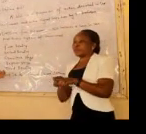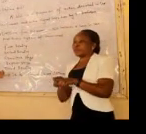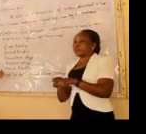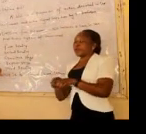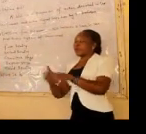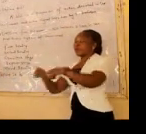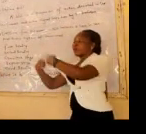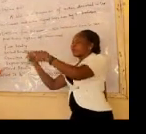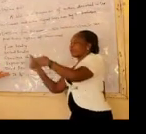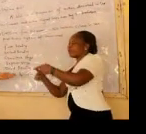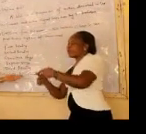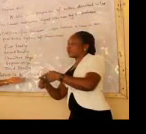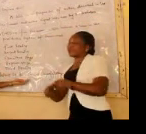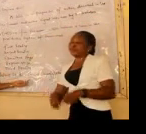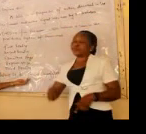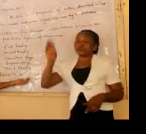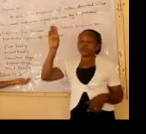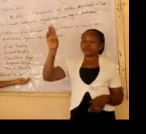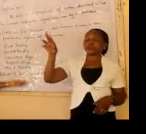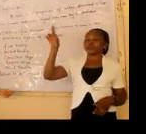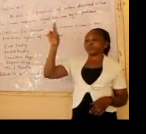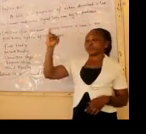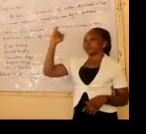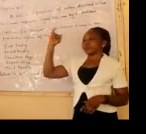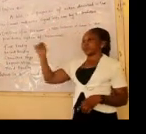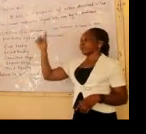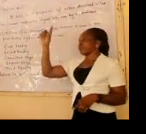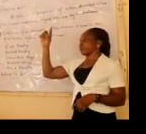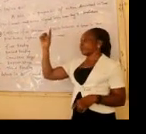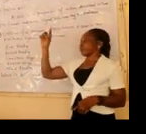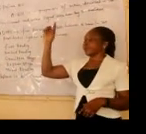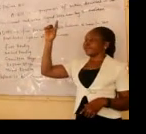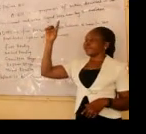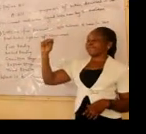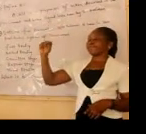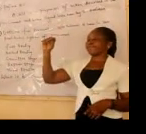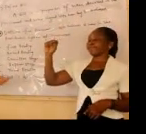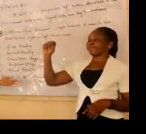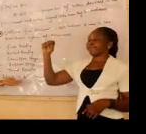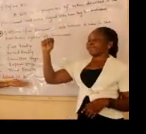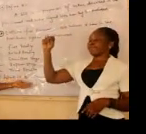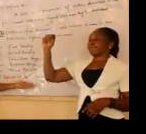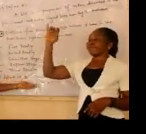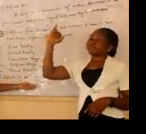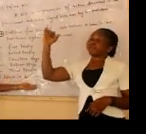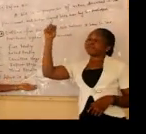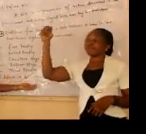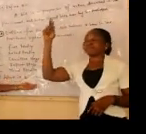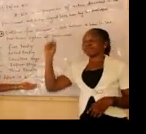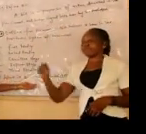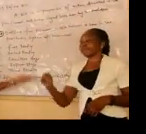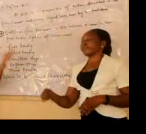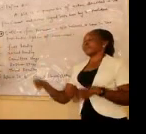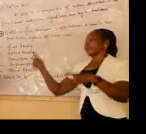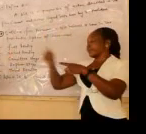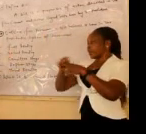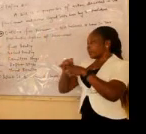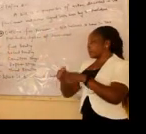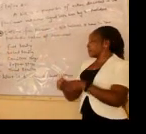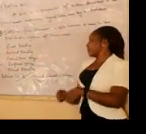giving you examples of countries that practice what? Bicameral legislation. Britain also practice